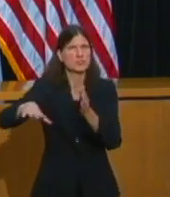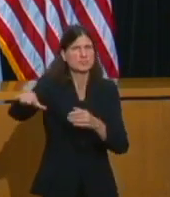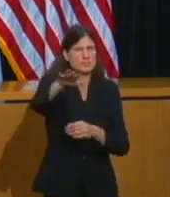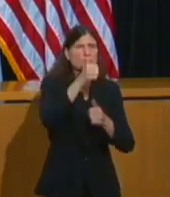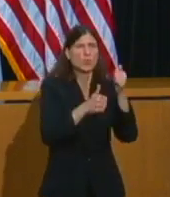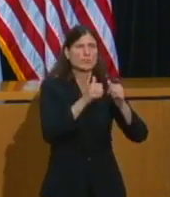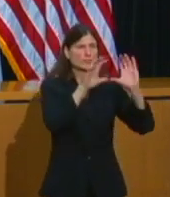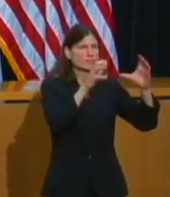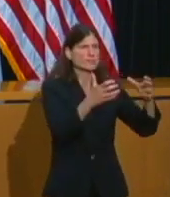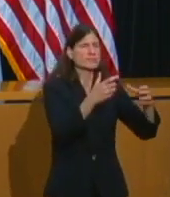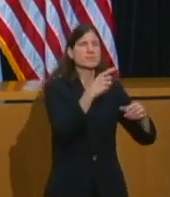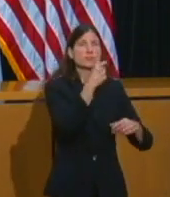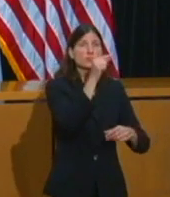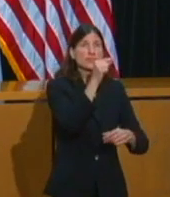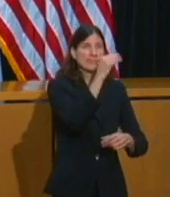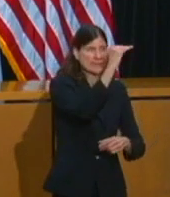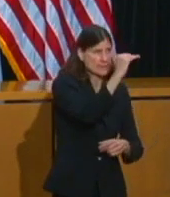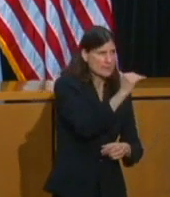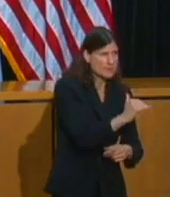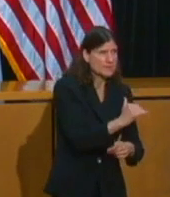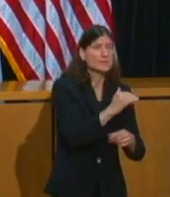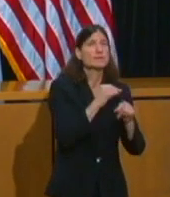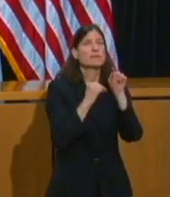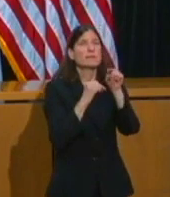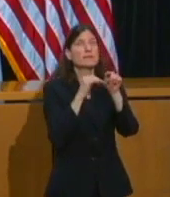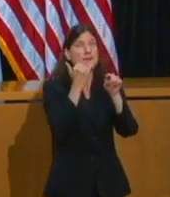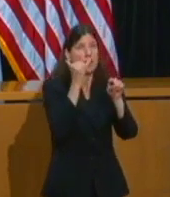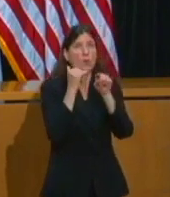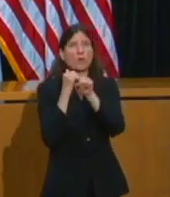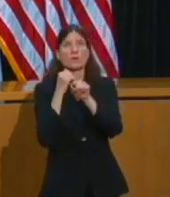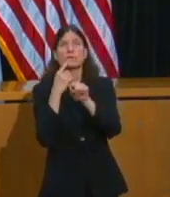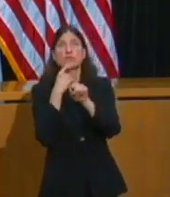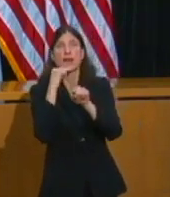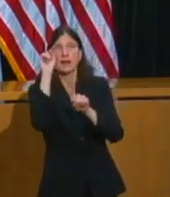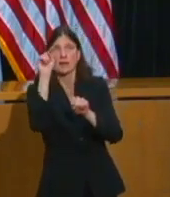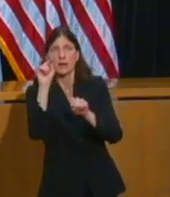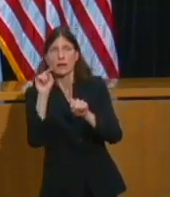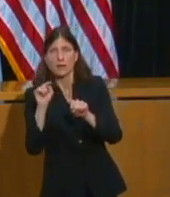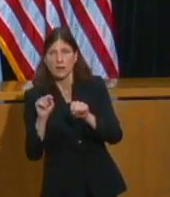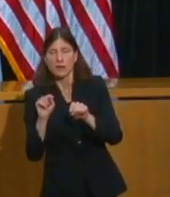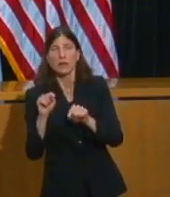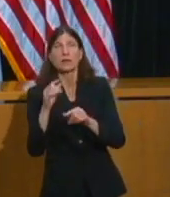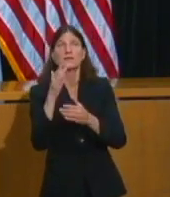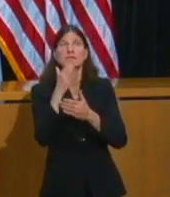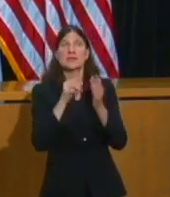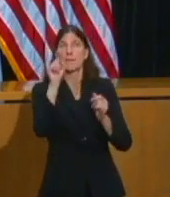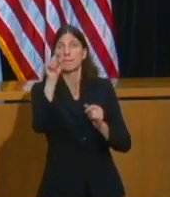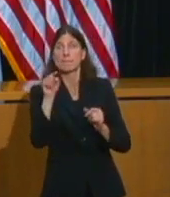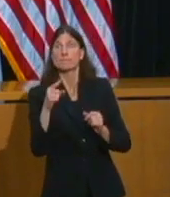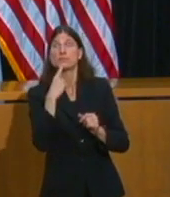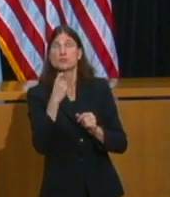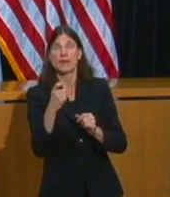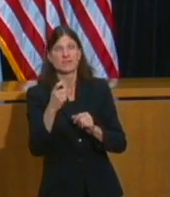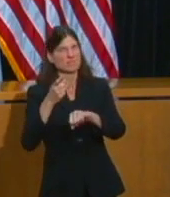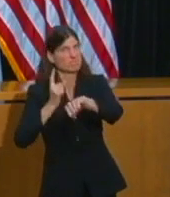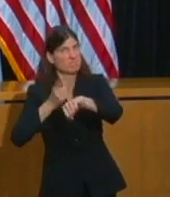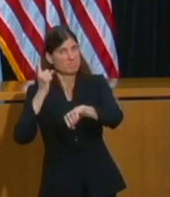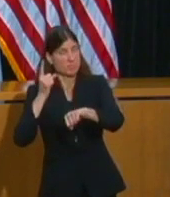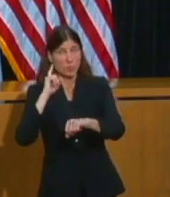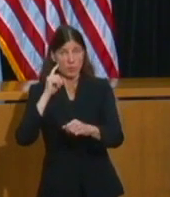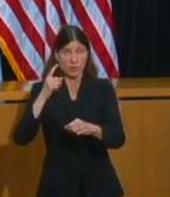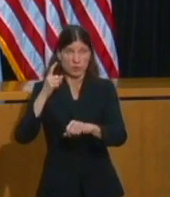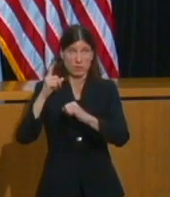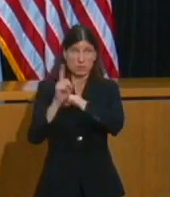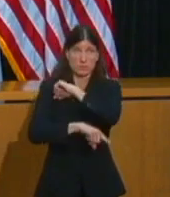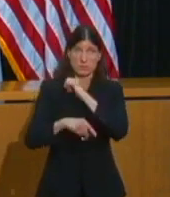Yes. How much funding did they actually lose? And could you talk a little bit about the philosophy? So they're struggling to meet these